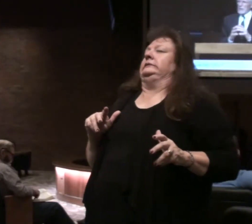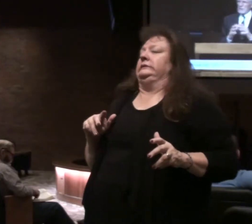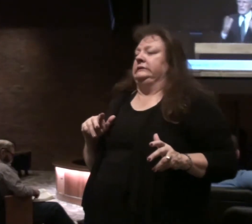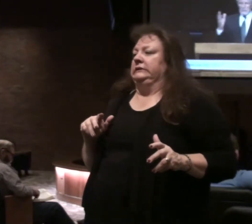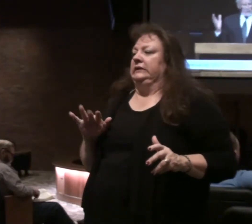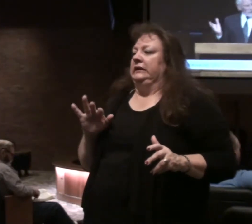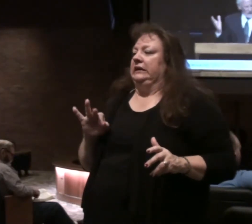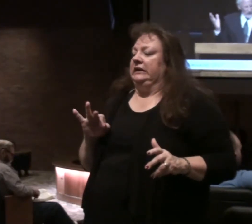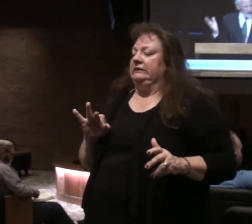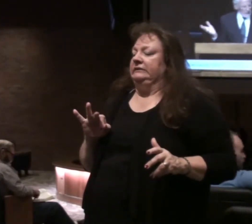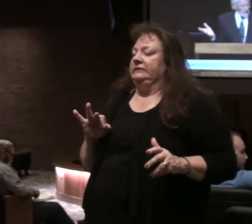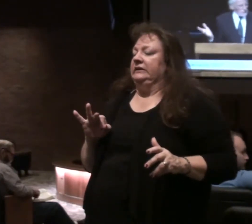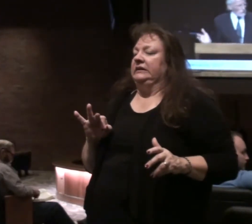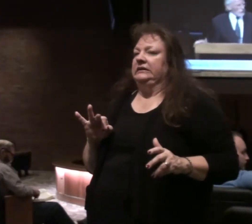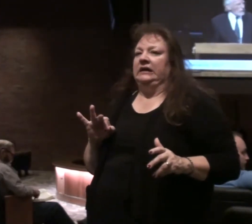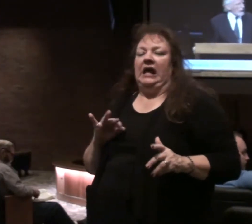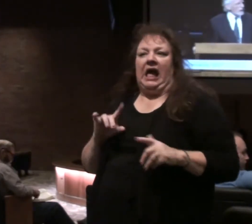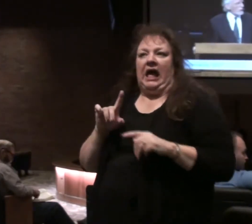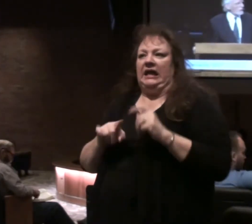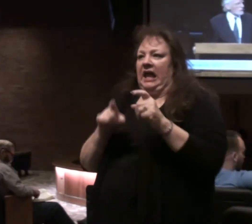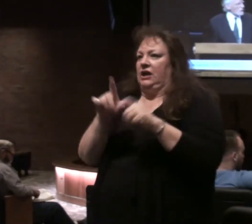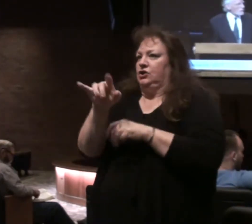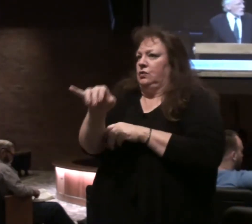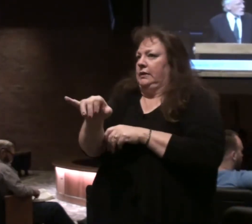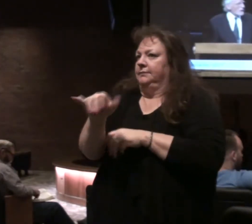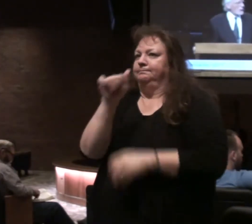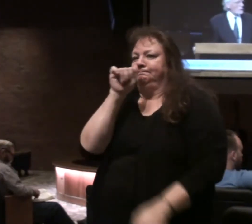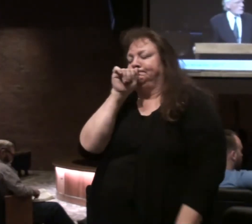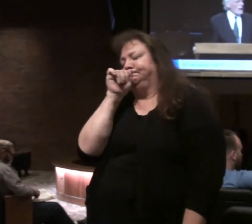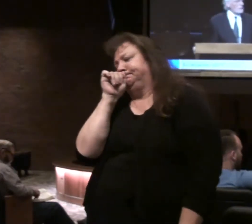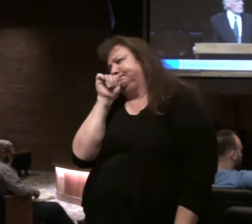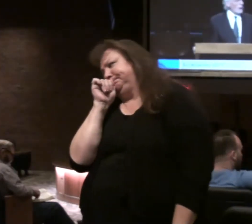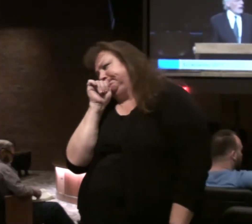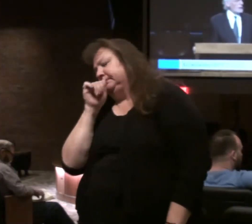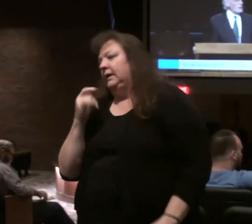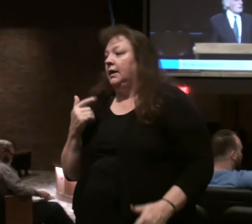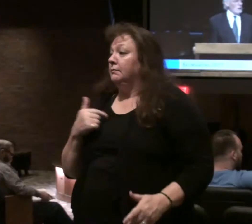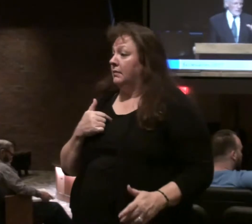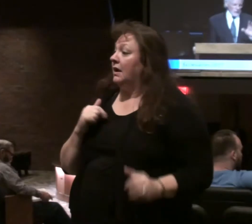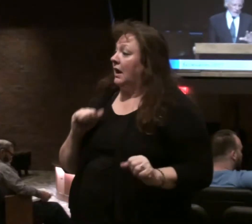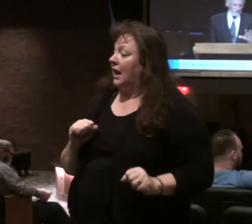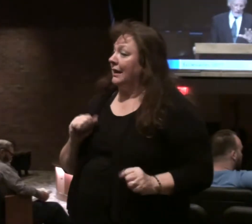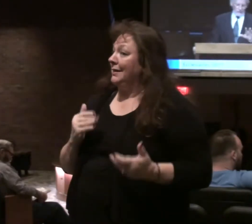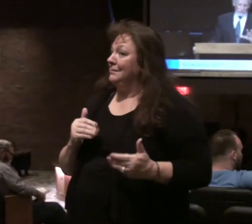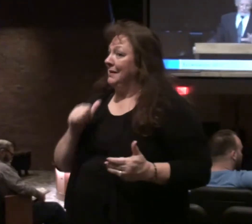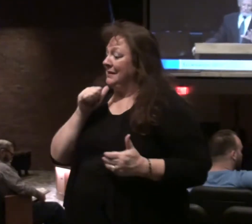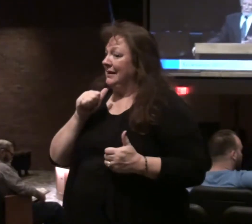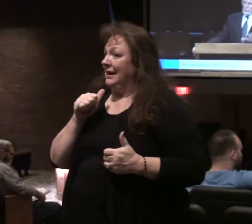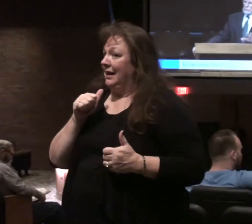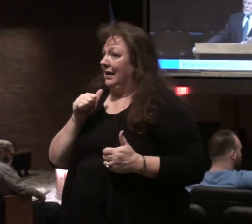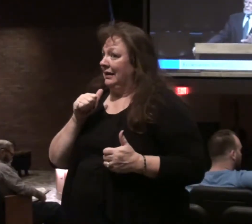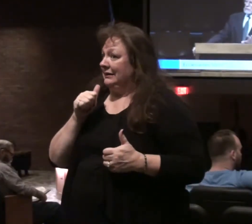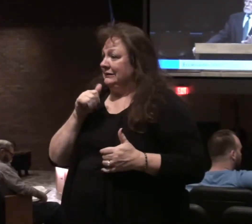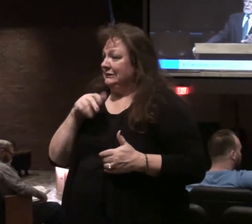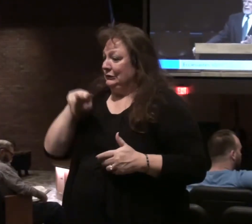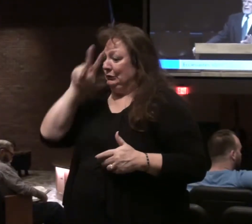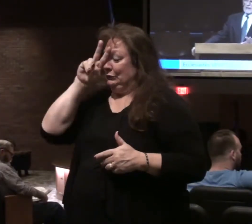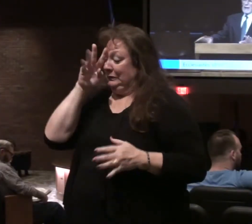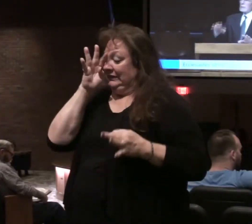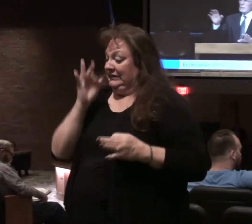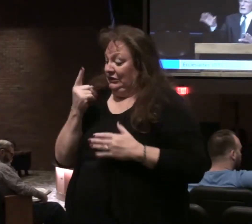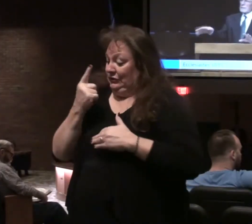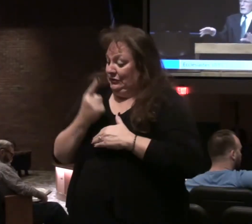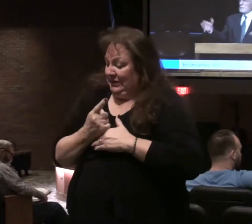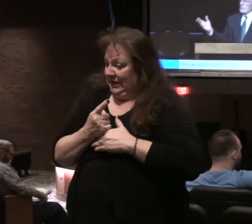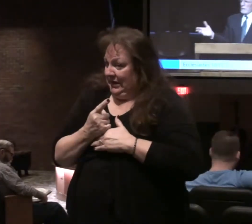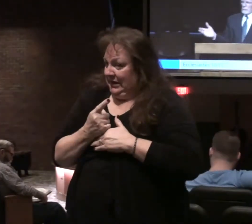If things go, I can't control that, I'll have to live with it. But I can maybe not make certain foolish decisions today.